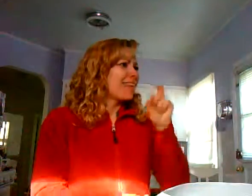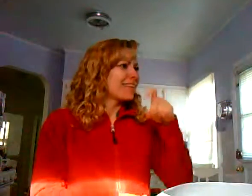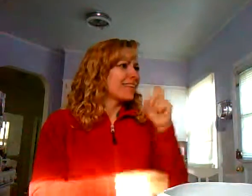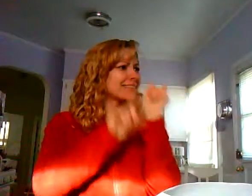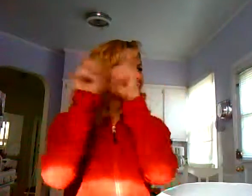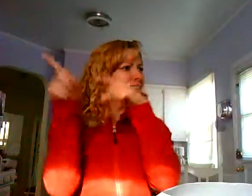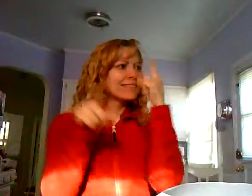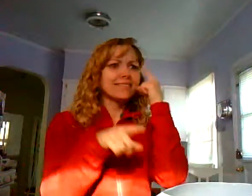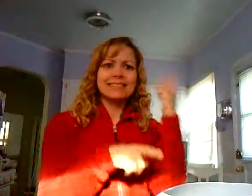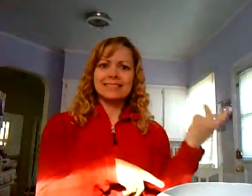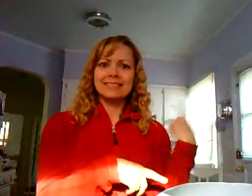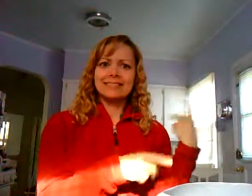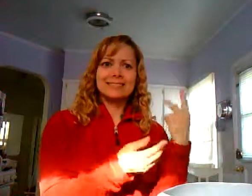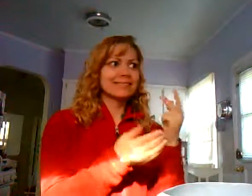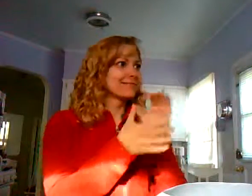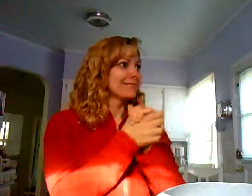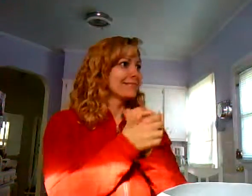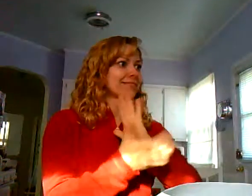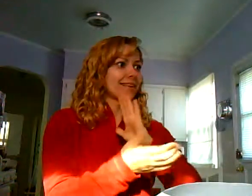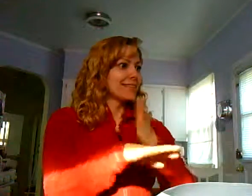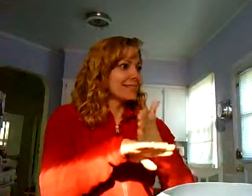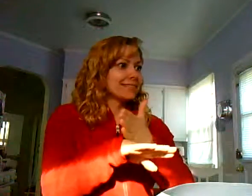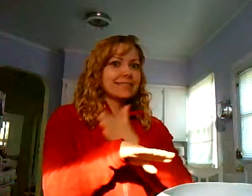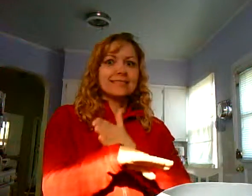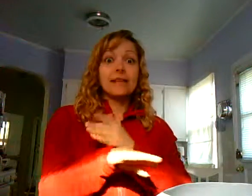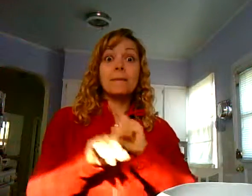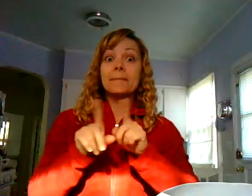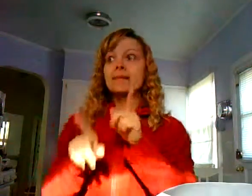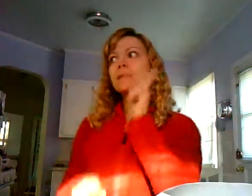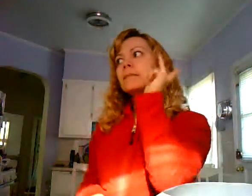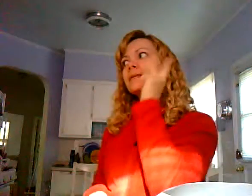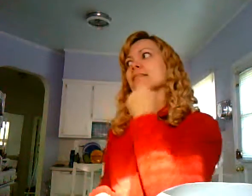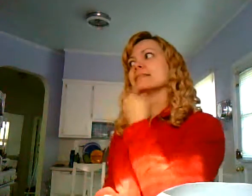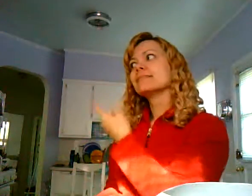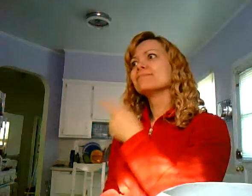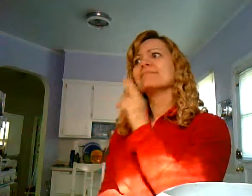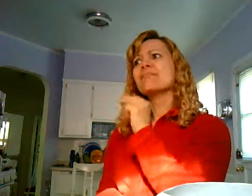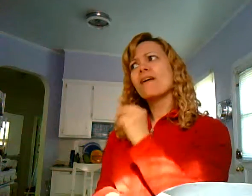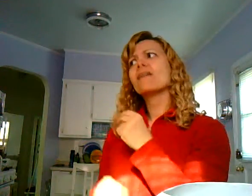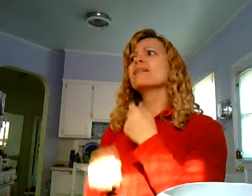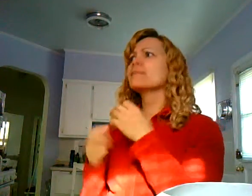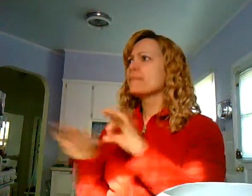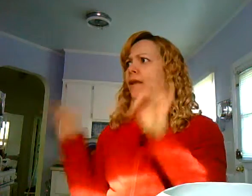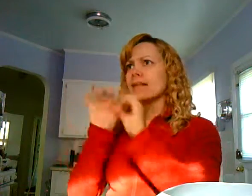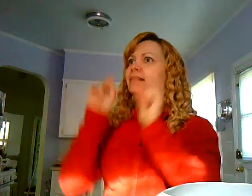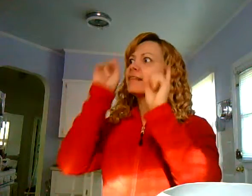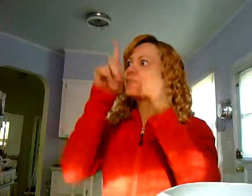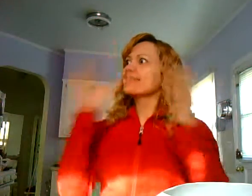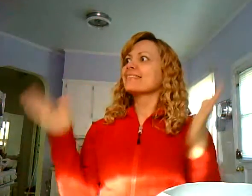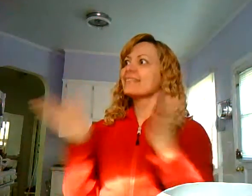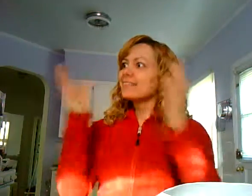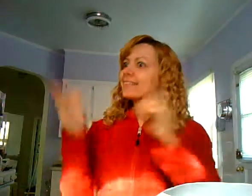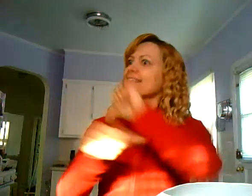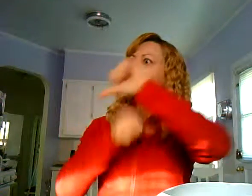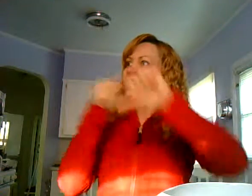Pedro oh we don't need to go you know we're married we don't need to go to a marriage seminar but my husband encouraged me